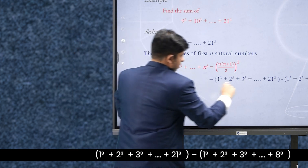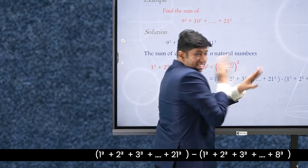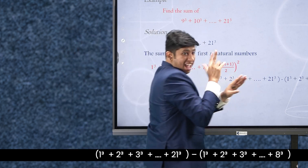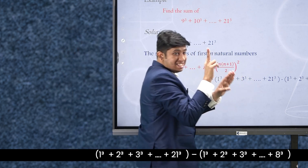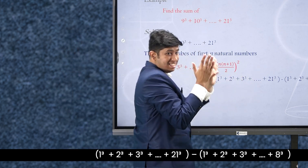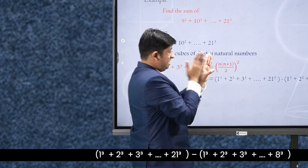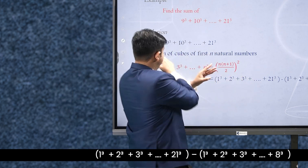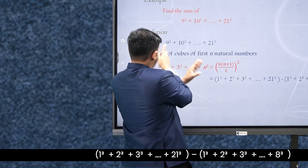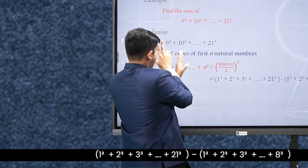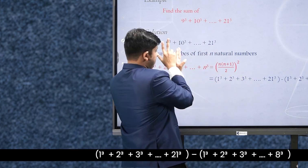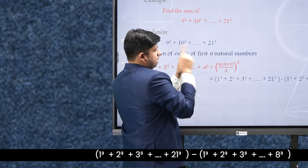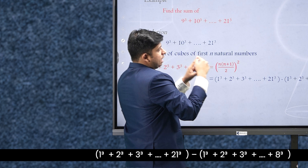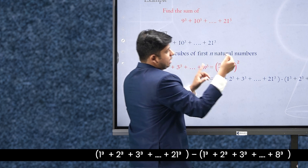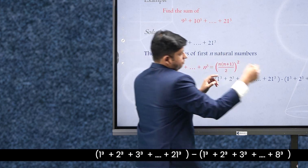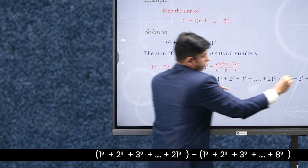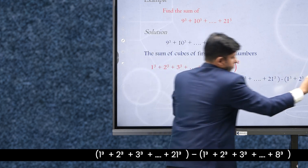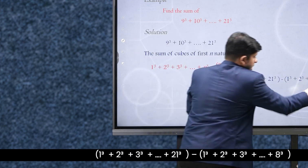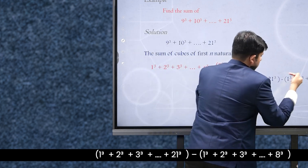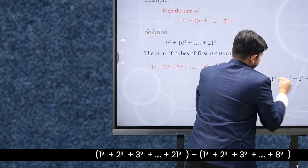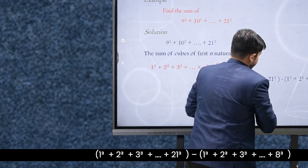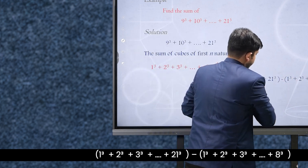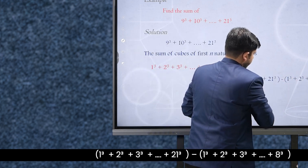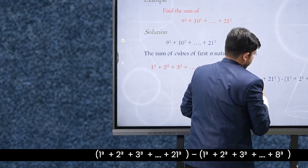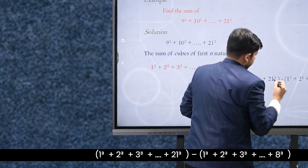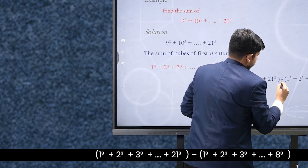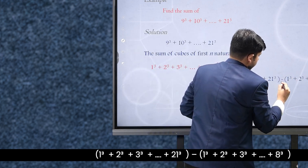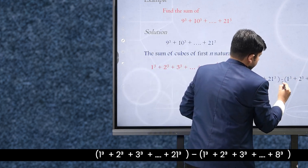minus 1 cube plus 2 cube plus 3 cube plus so on plus 8 cube.